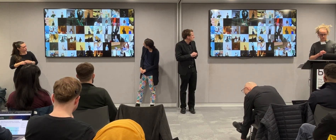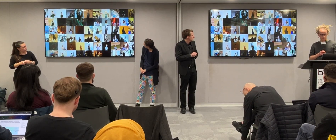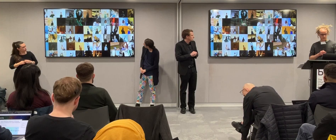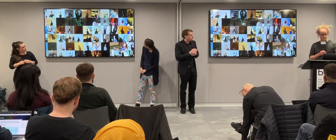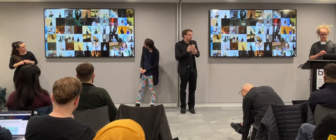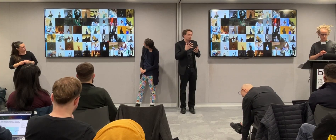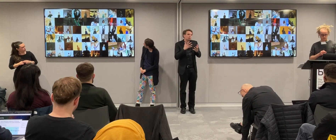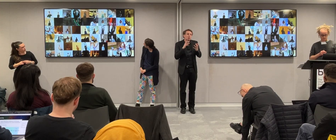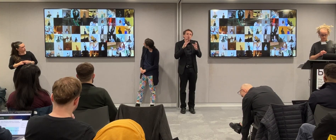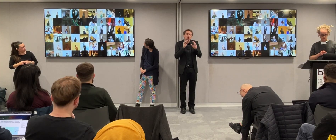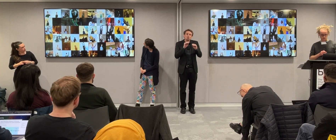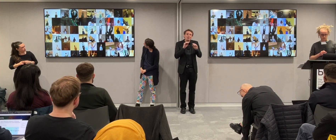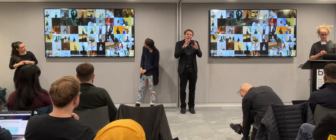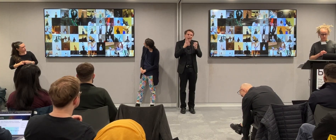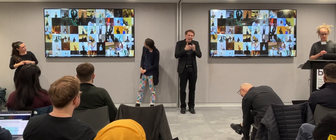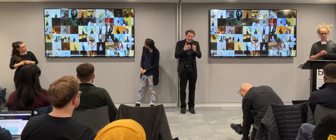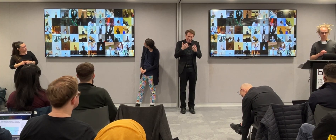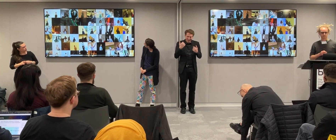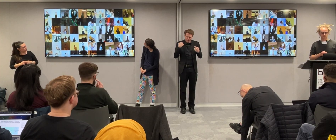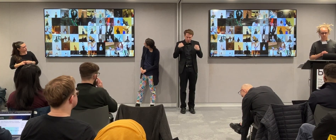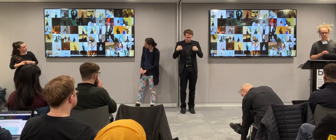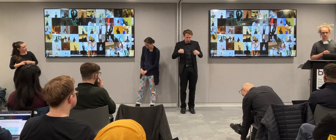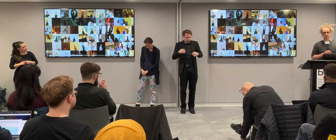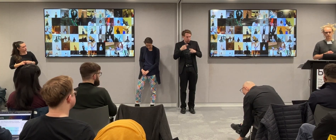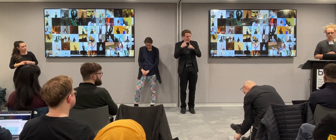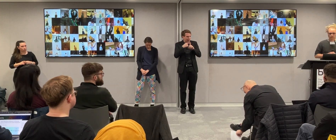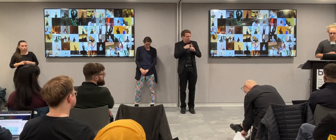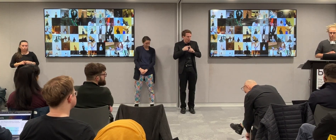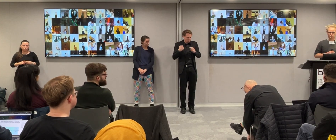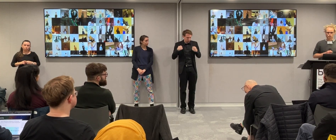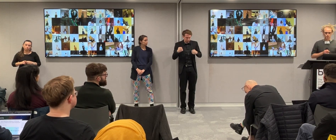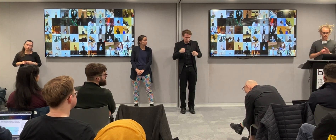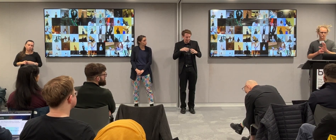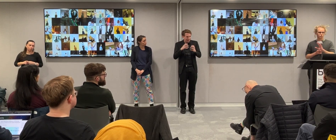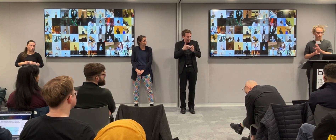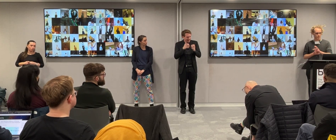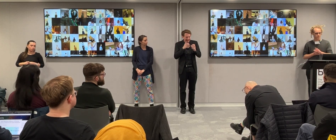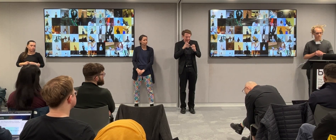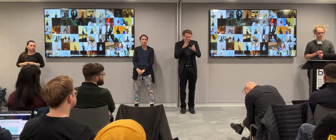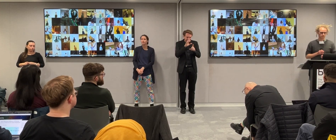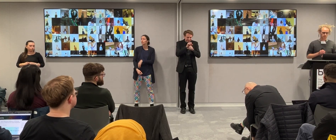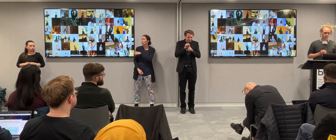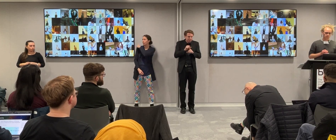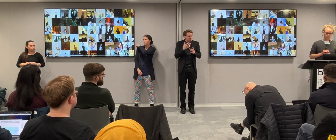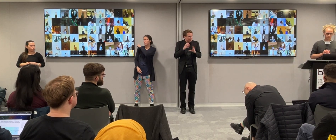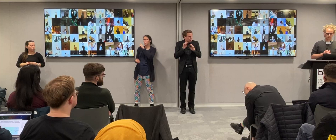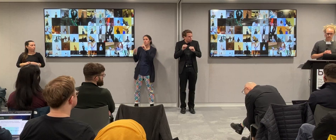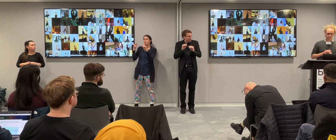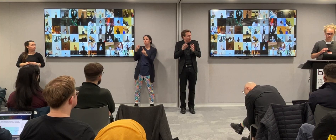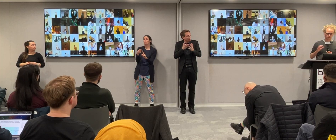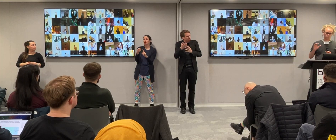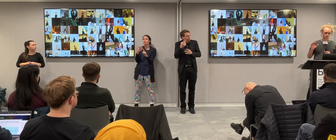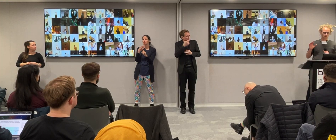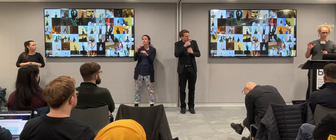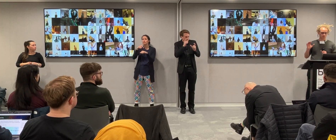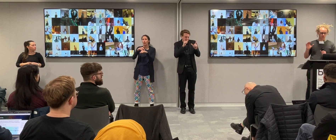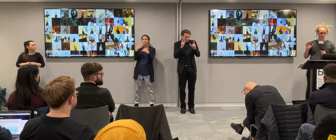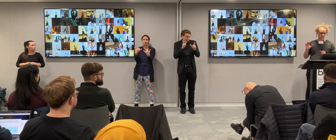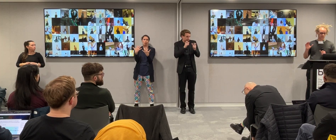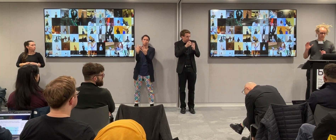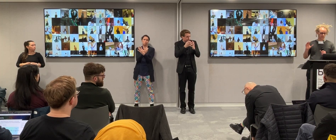Right, and now I want to kind of use this point in time just